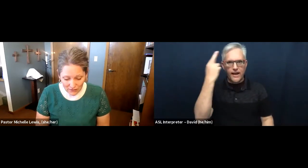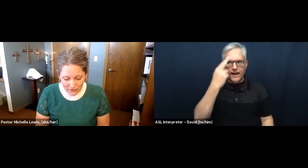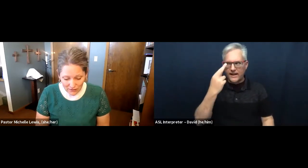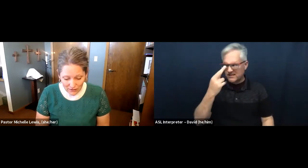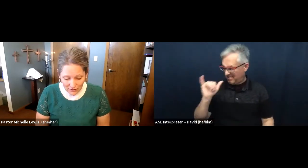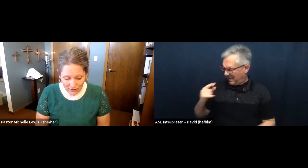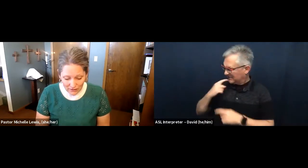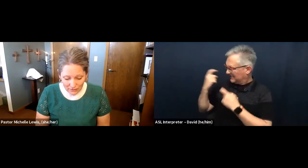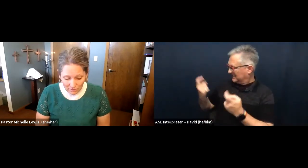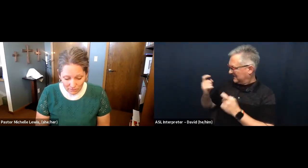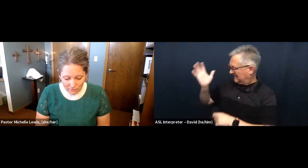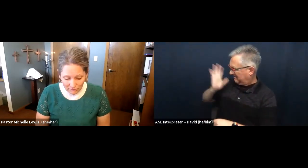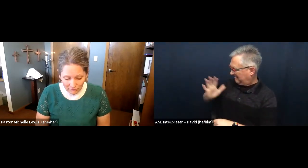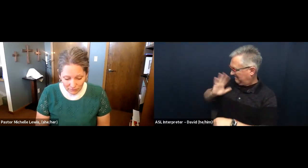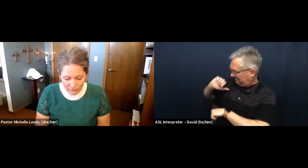sins.